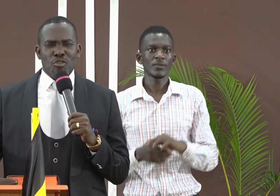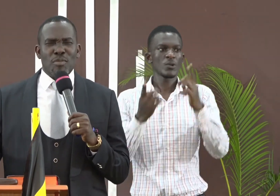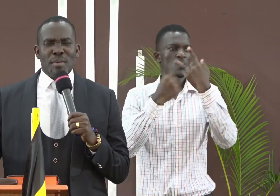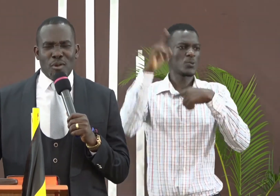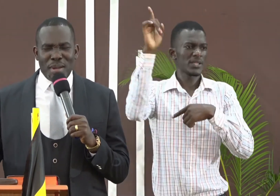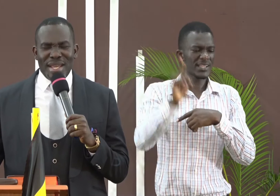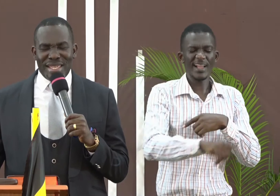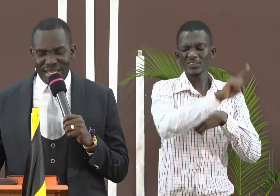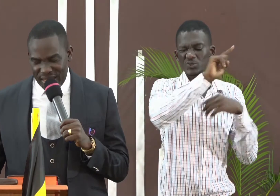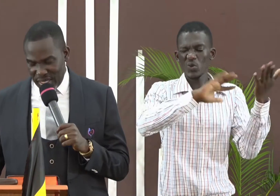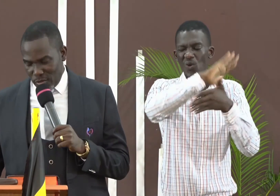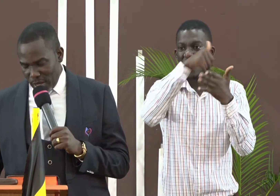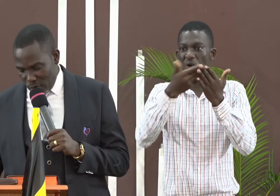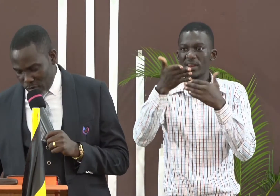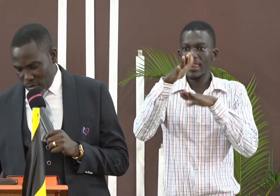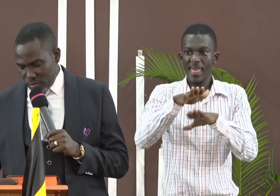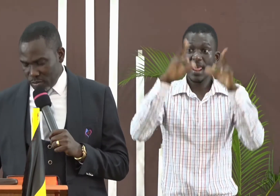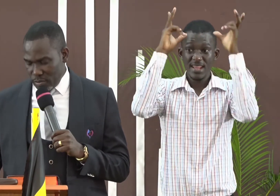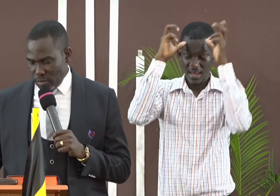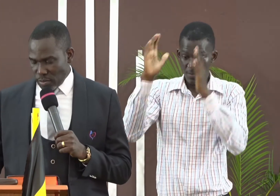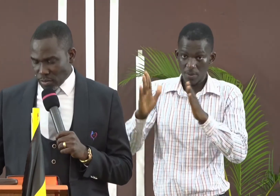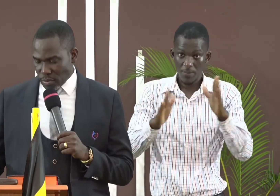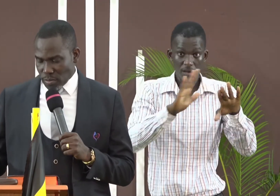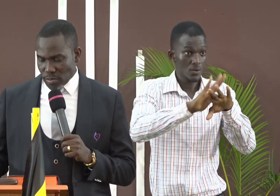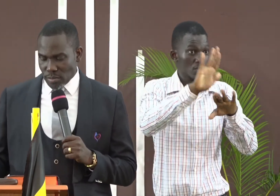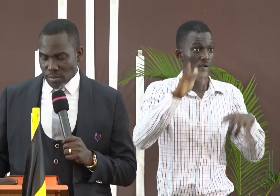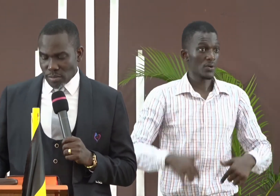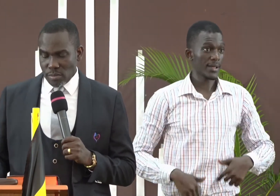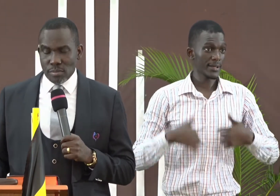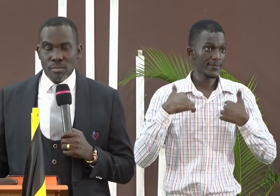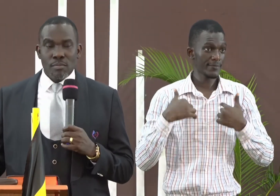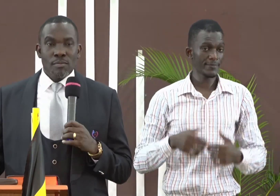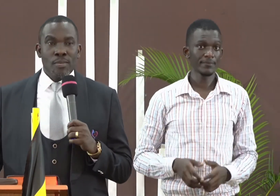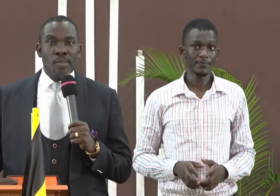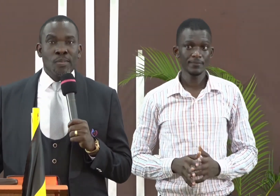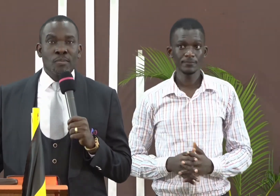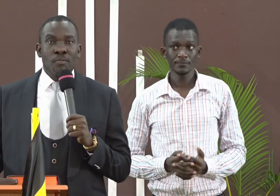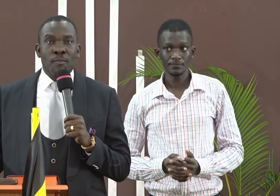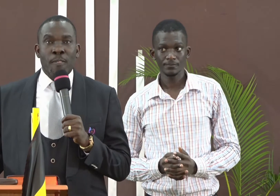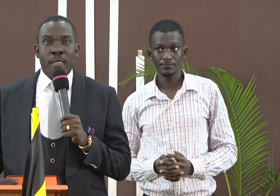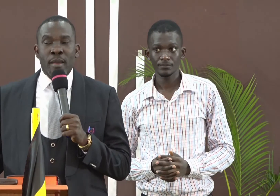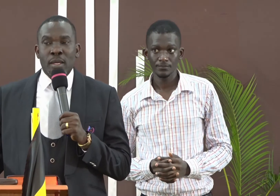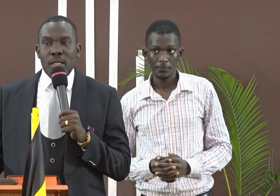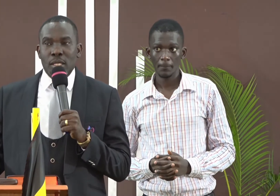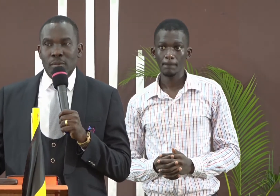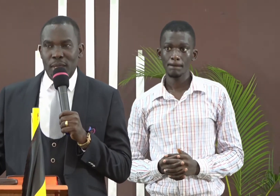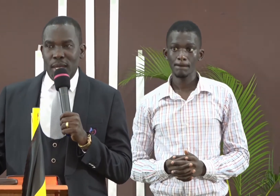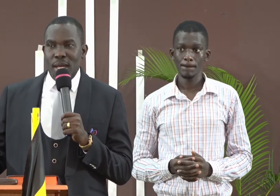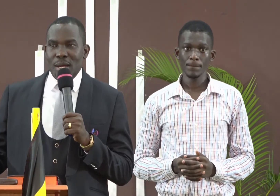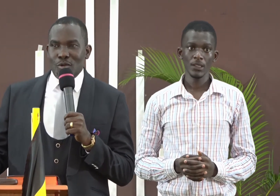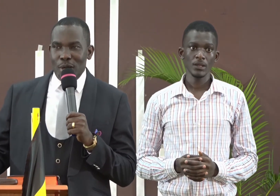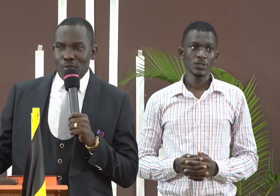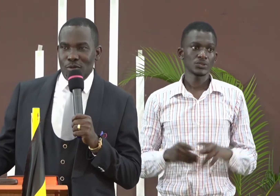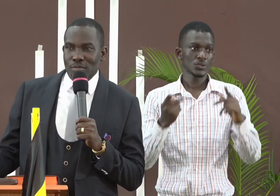okufa kwonna omulabe kwabadde asetinze ku bulamu bwo. Amen. We cancel every kind of death that evil one had set upon your life.